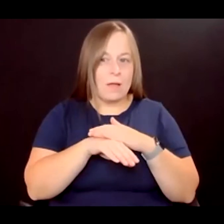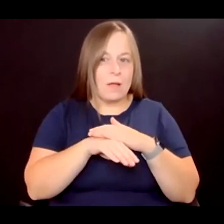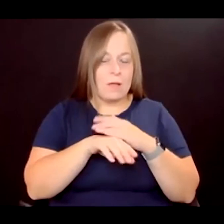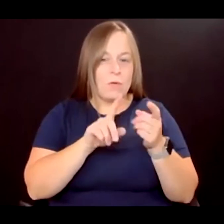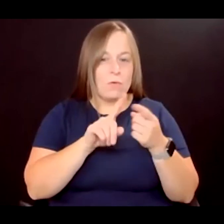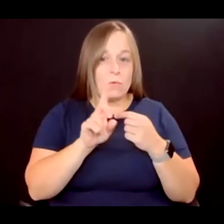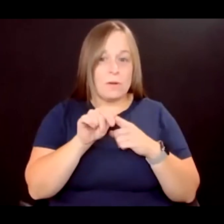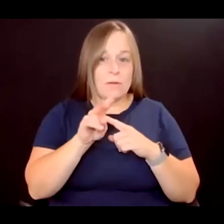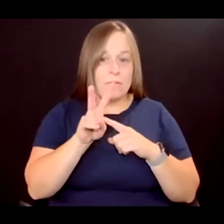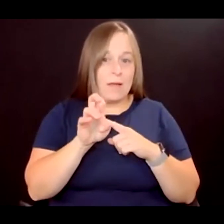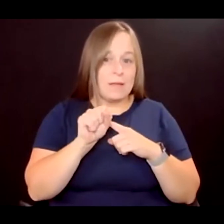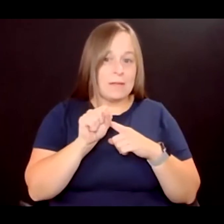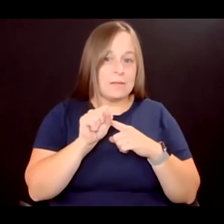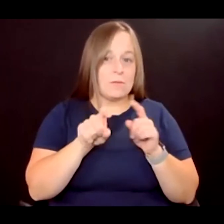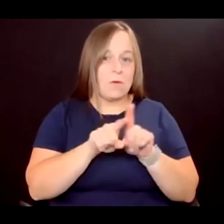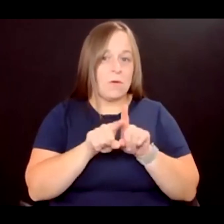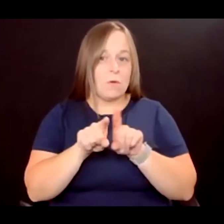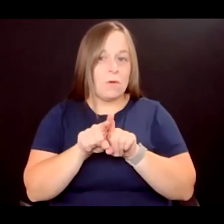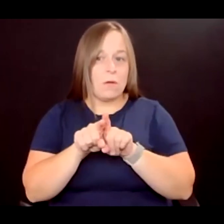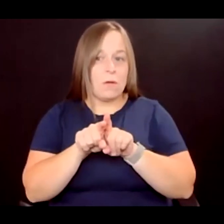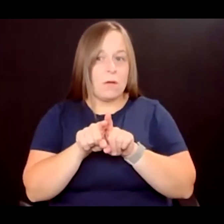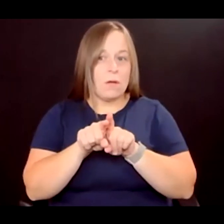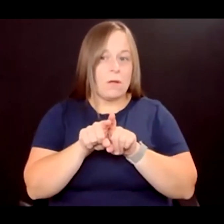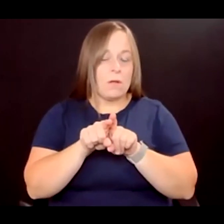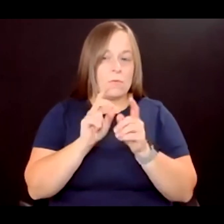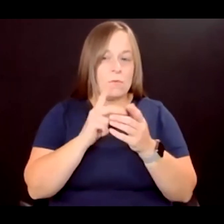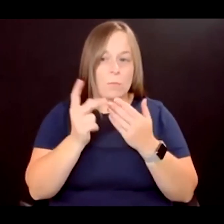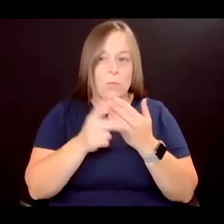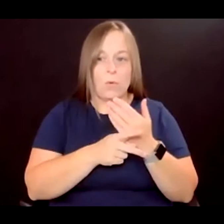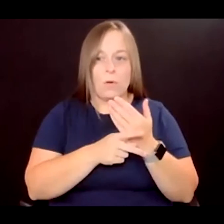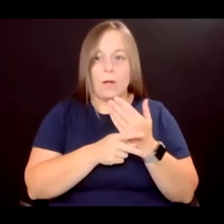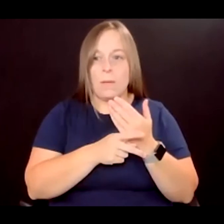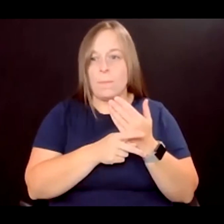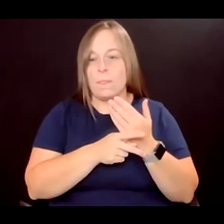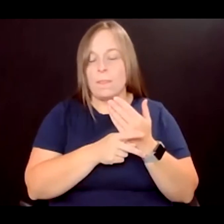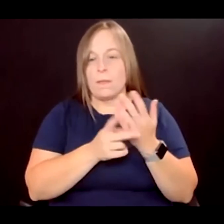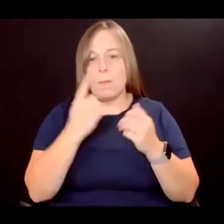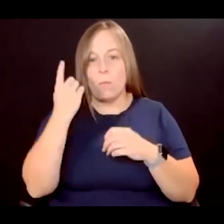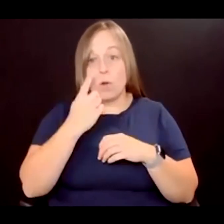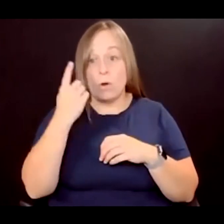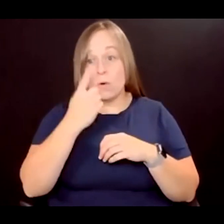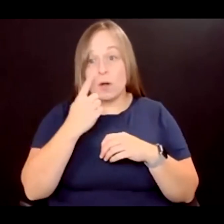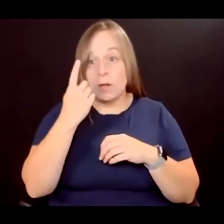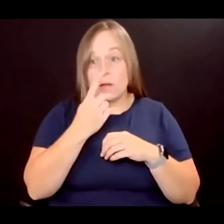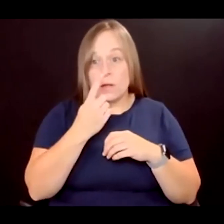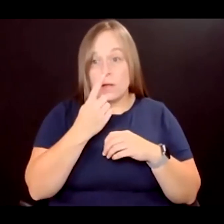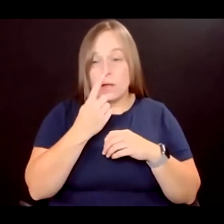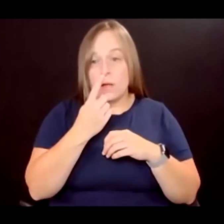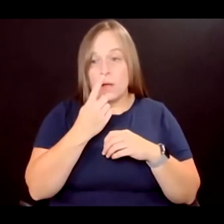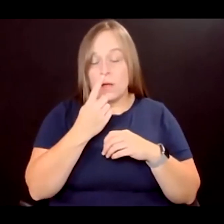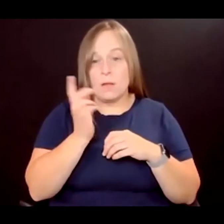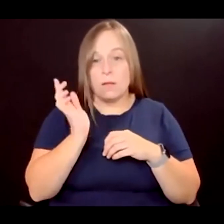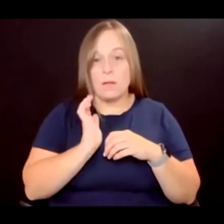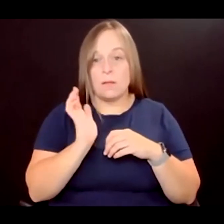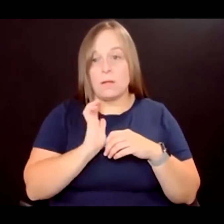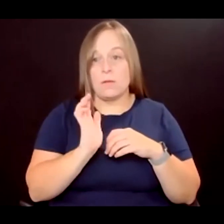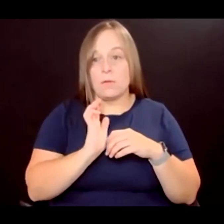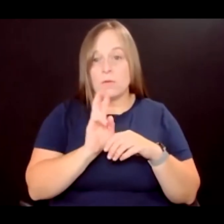entertainment and also being a certified life and business coach. So I do have this great concierge service idea that we want to